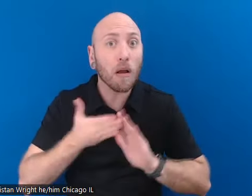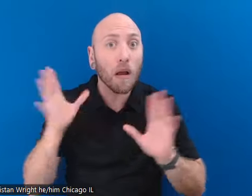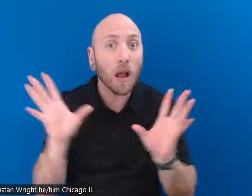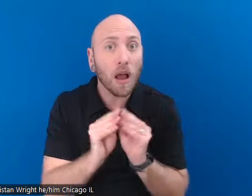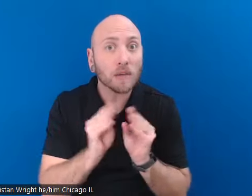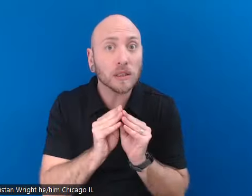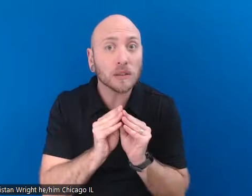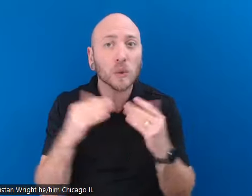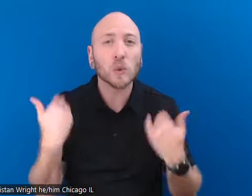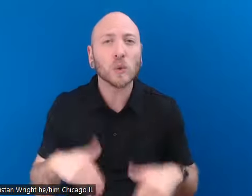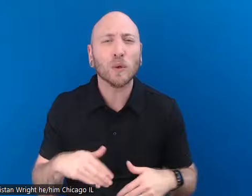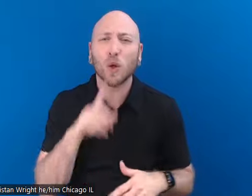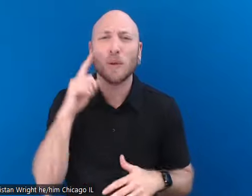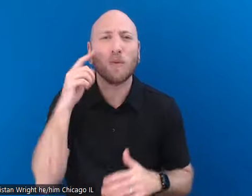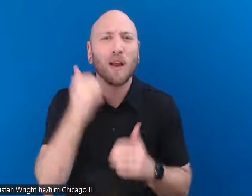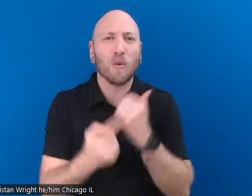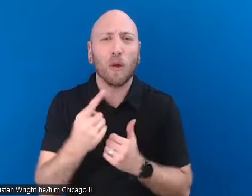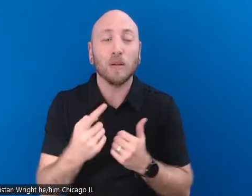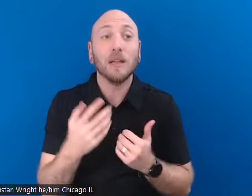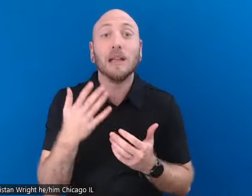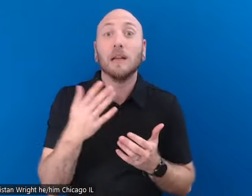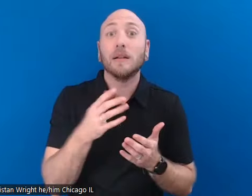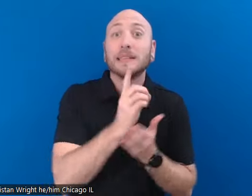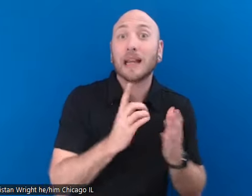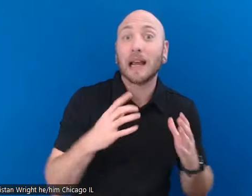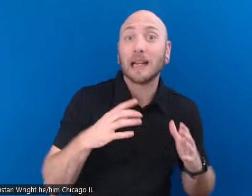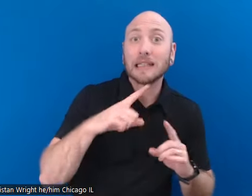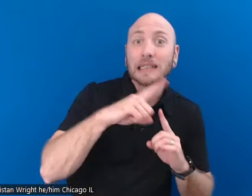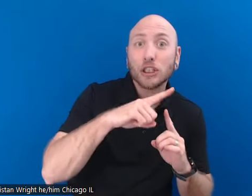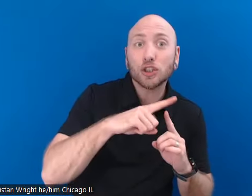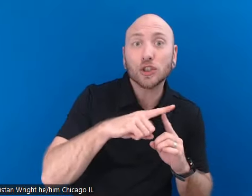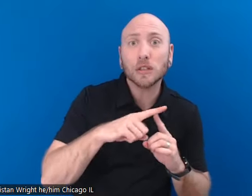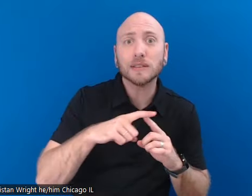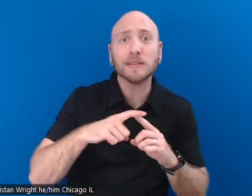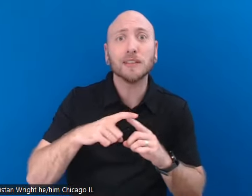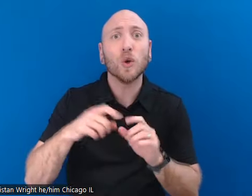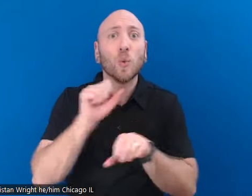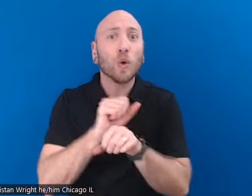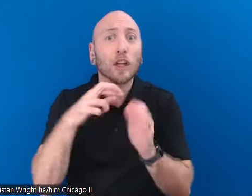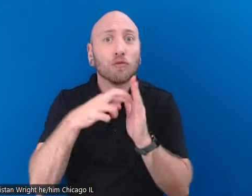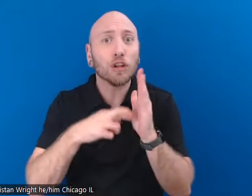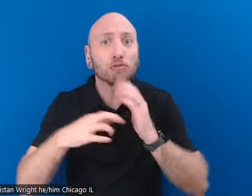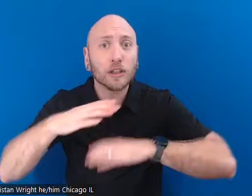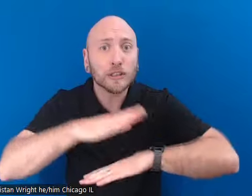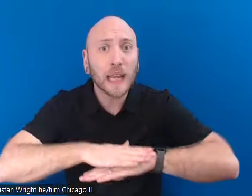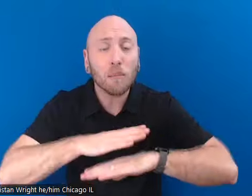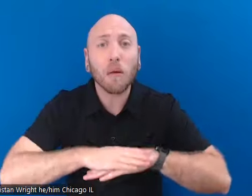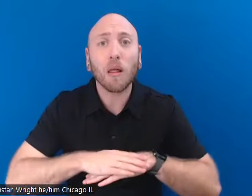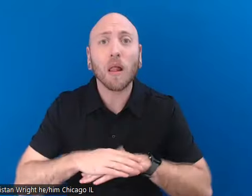for everybody, whether it's designing t-shirts, sitting at a registration table, attending meetings